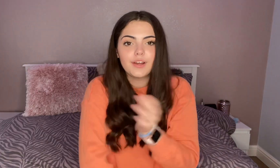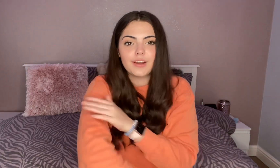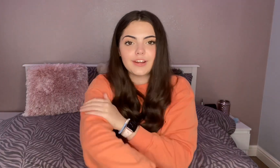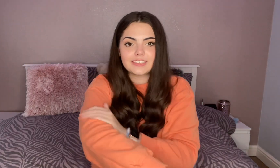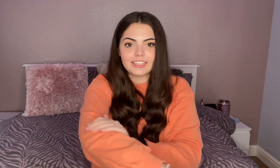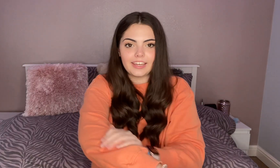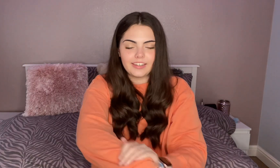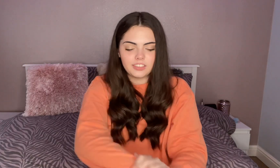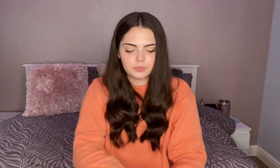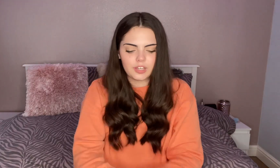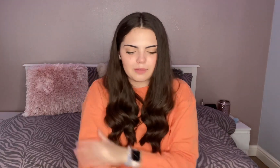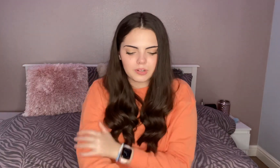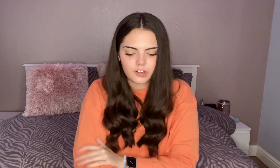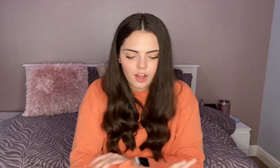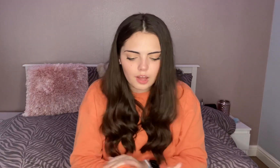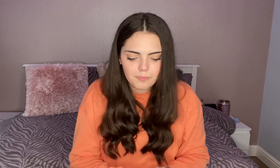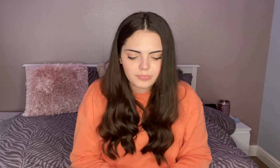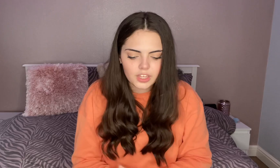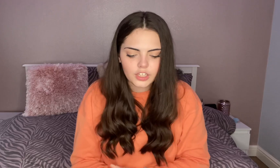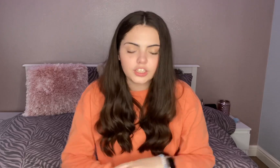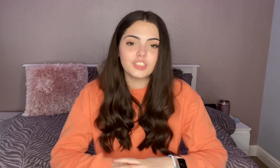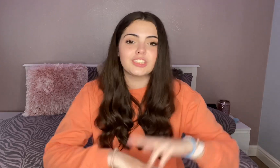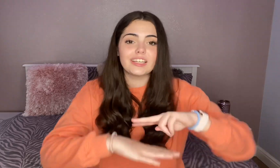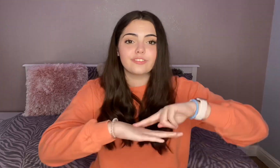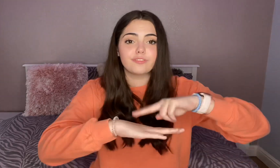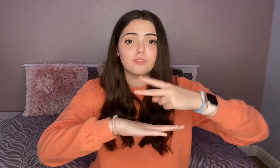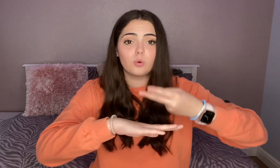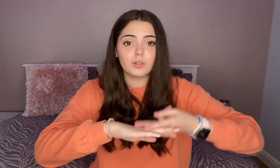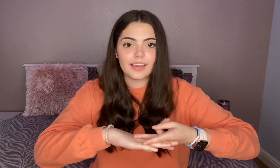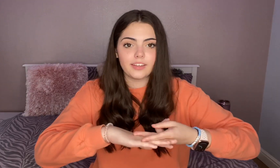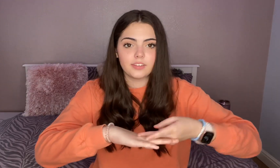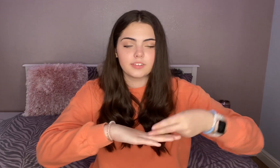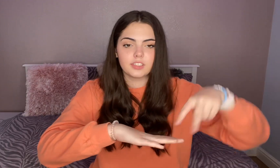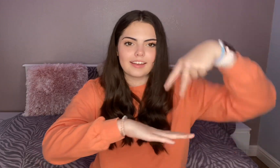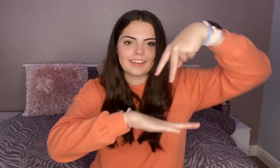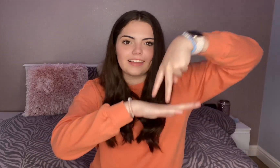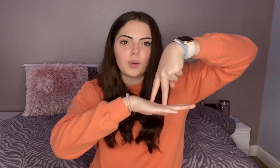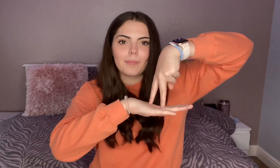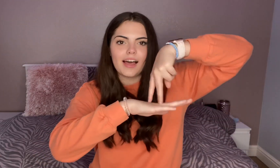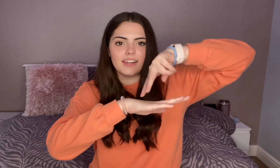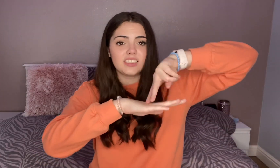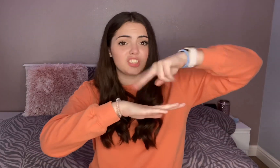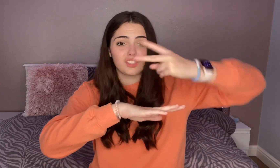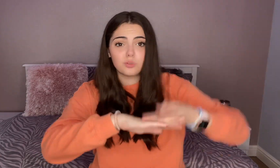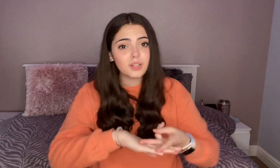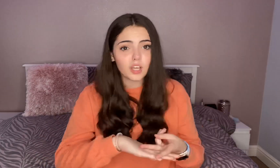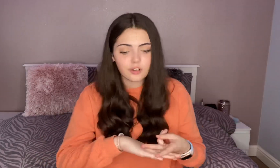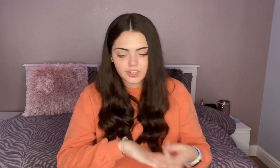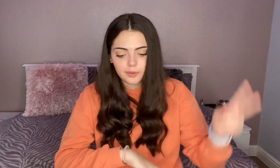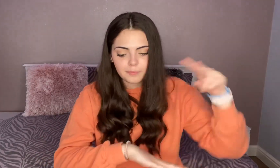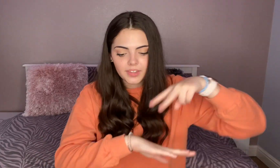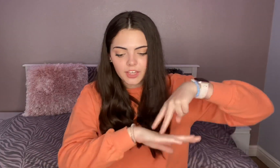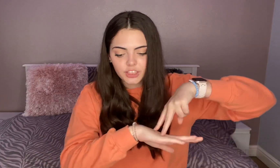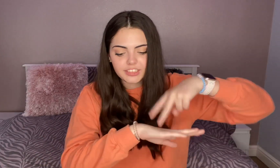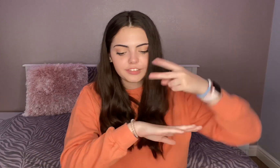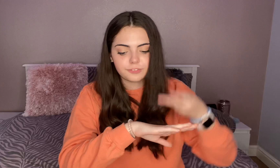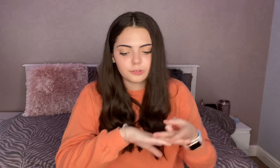her skin. Just put your hand on your arm. She's falling, so like a little man, and he's just falling over. She's